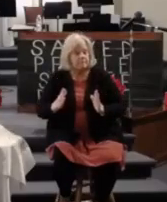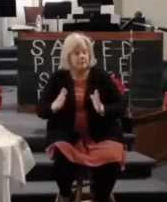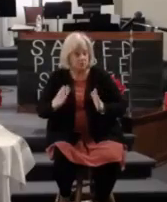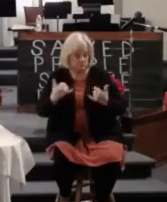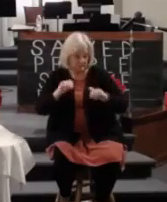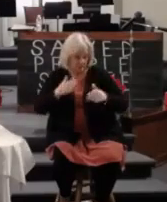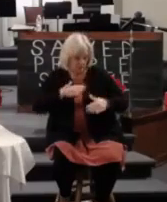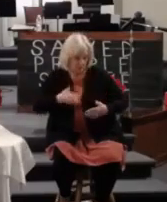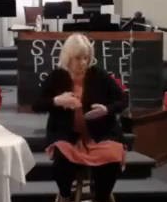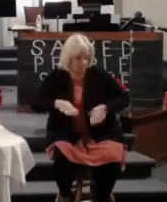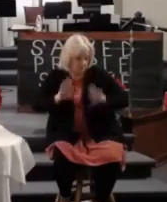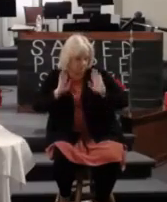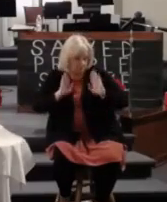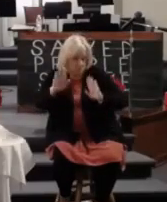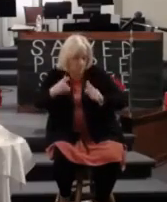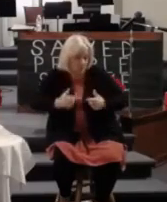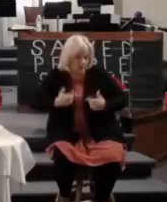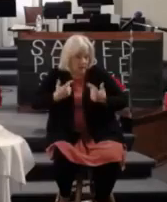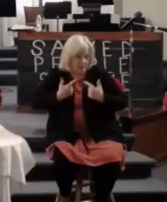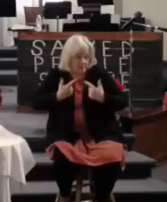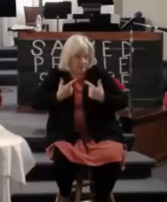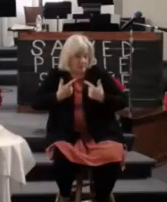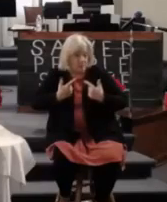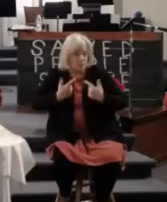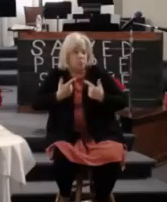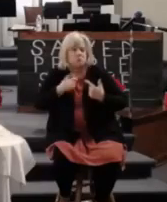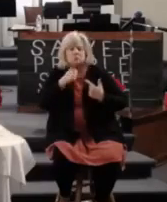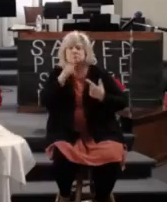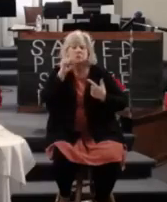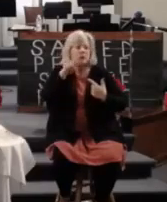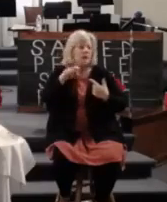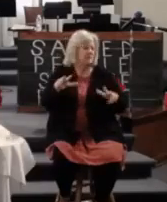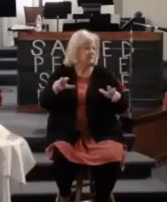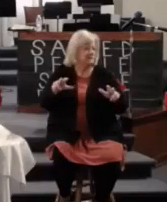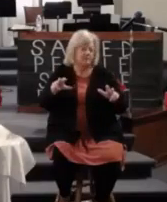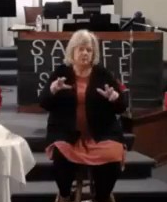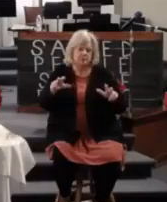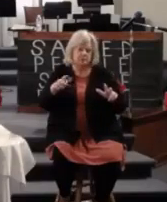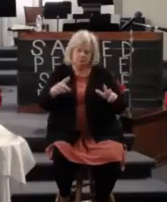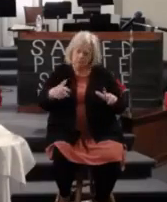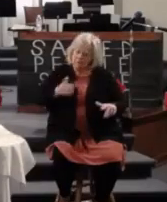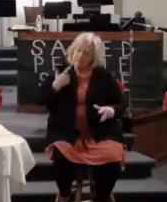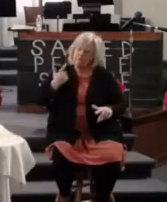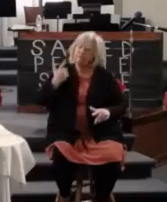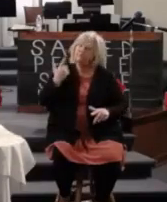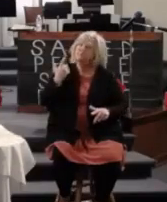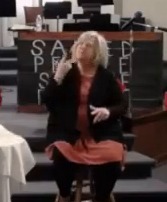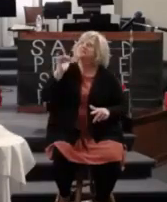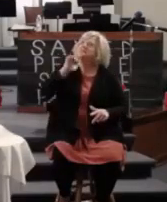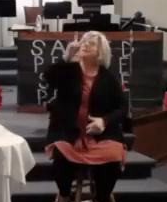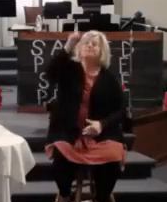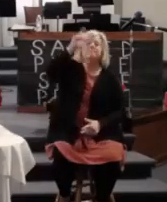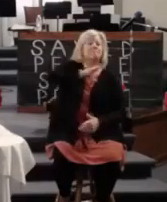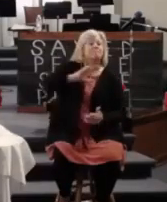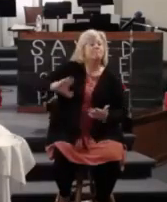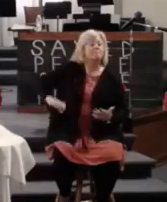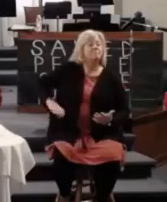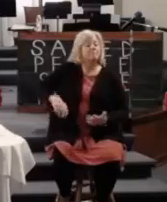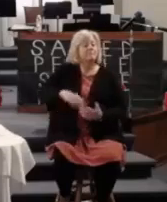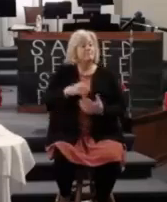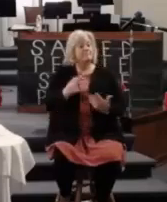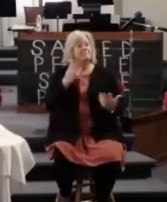As Christians, we should be selfless. Live like Christ. It is doubtful we